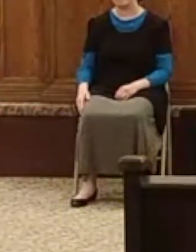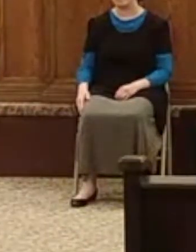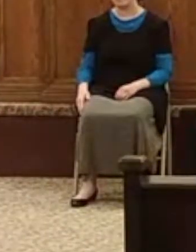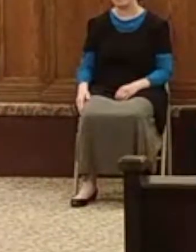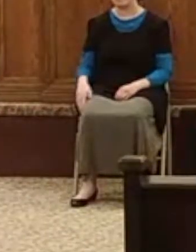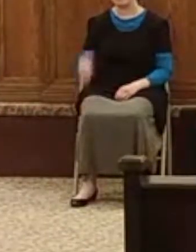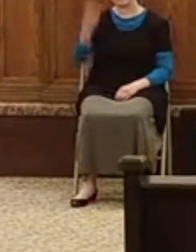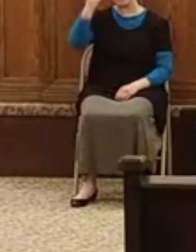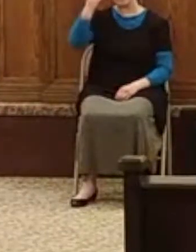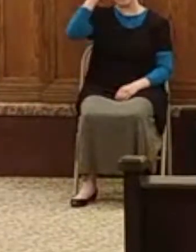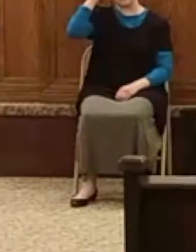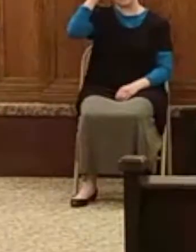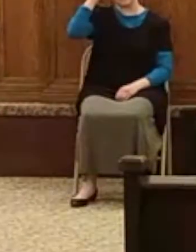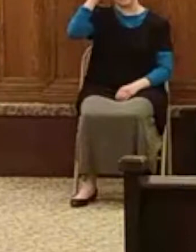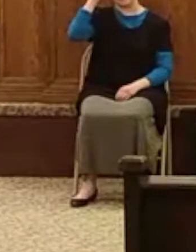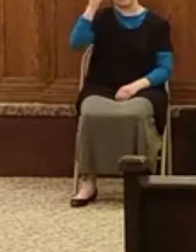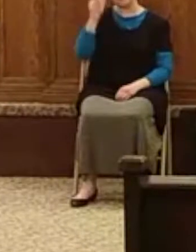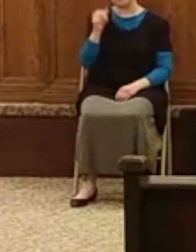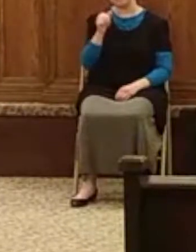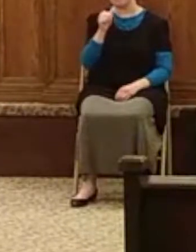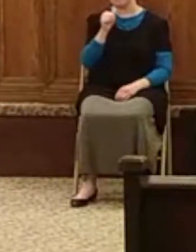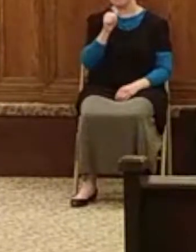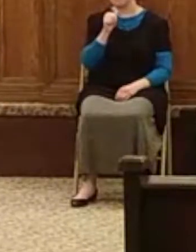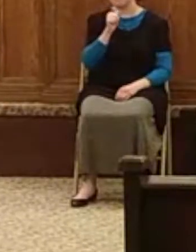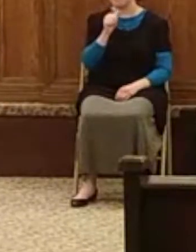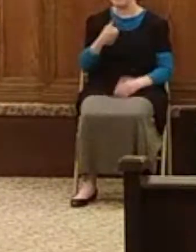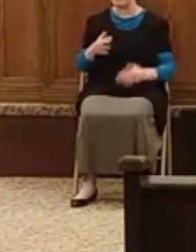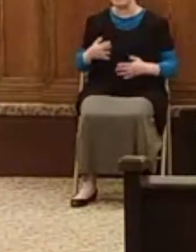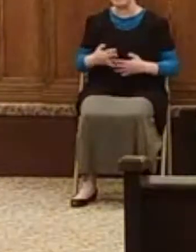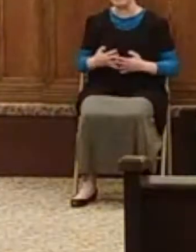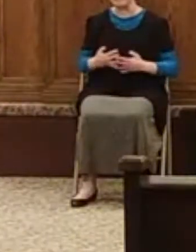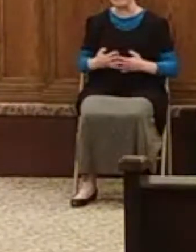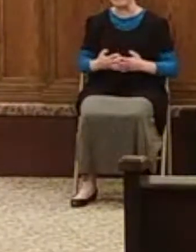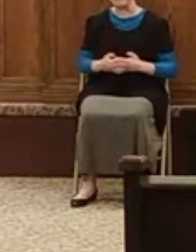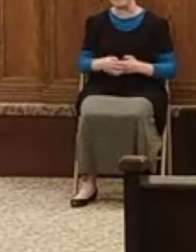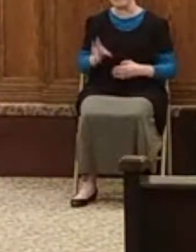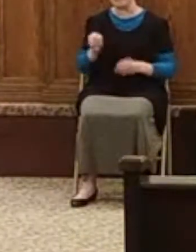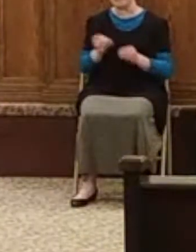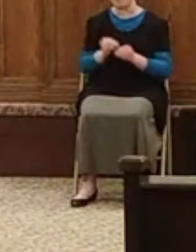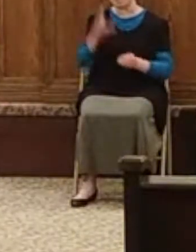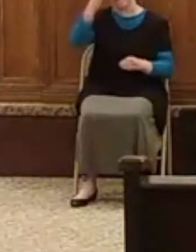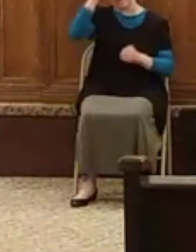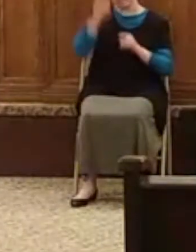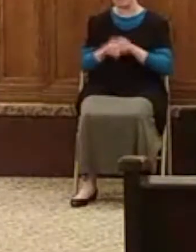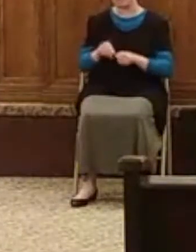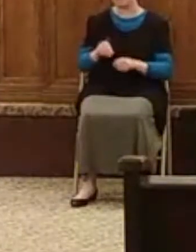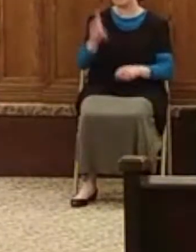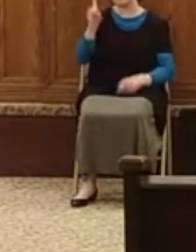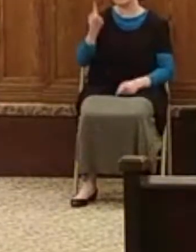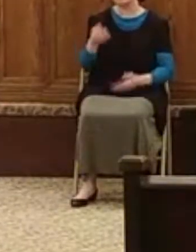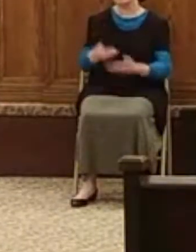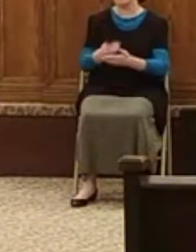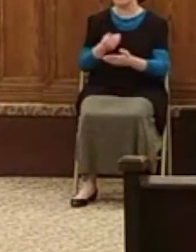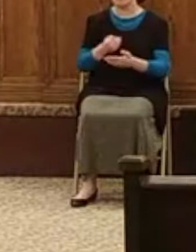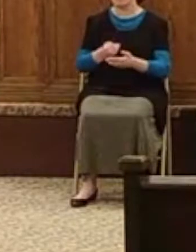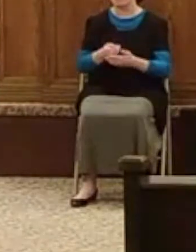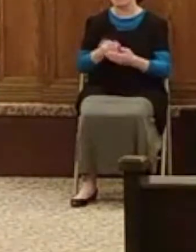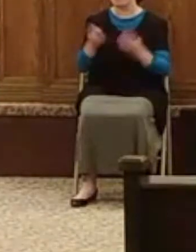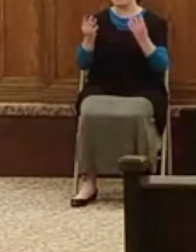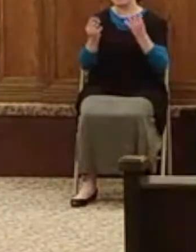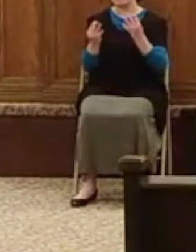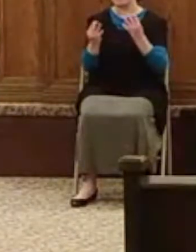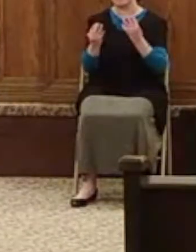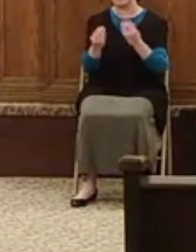it's so sickening. I can't stomach it any longer. Right. Brother Driscoll, before